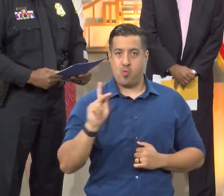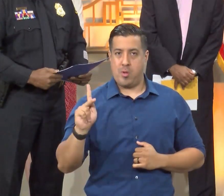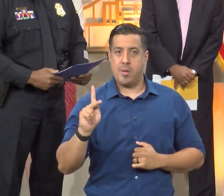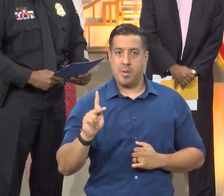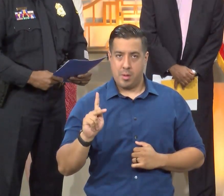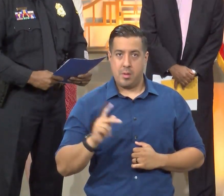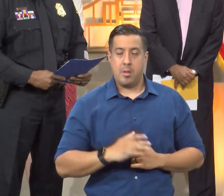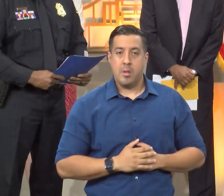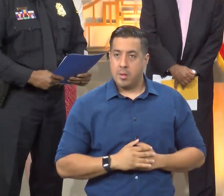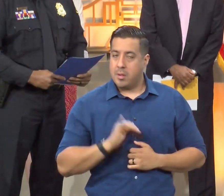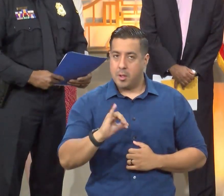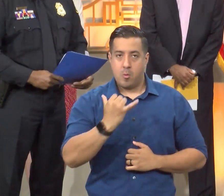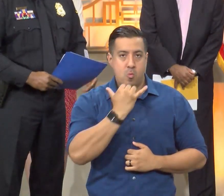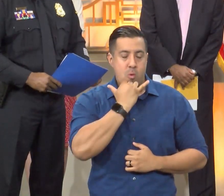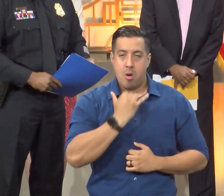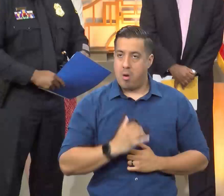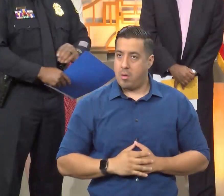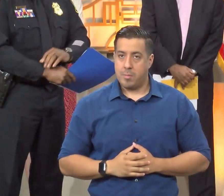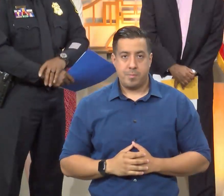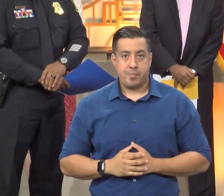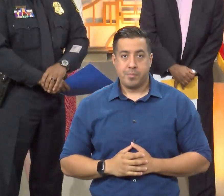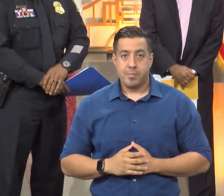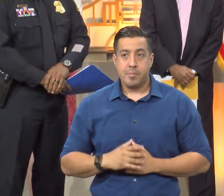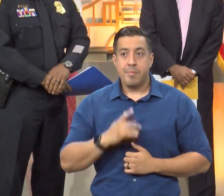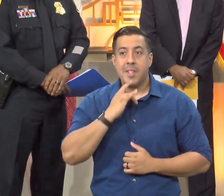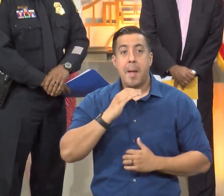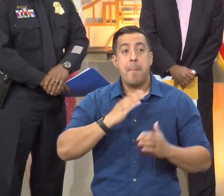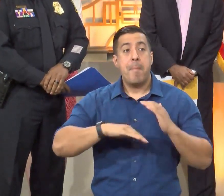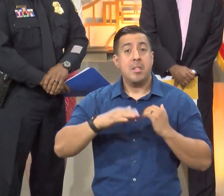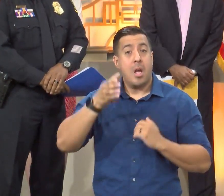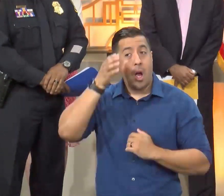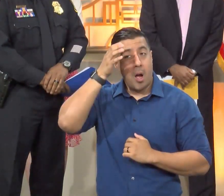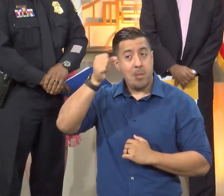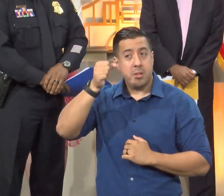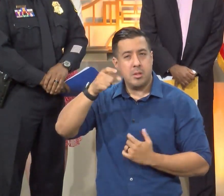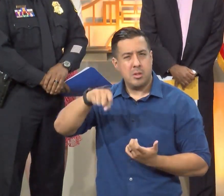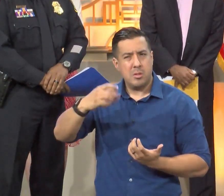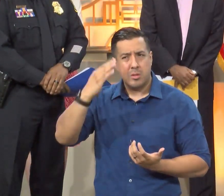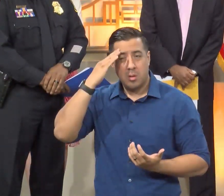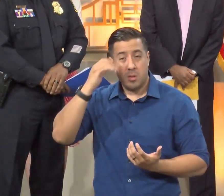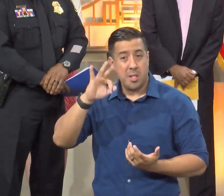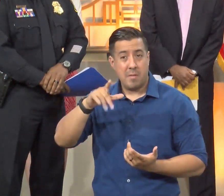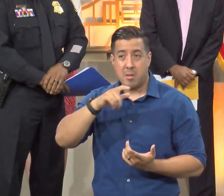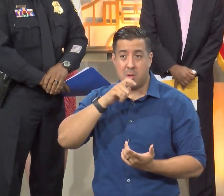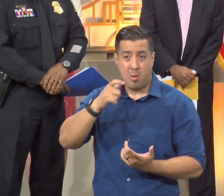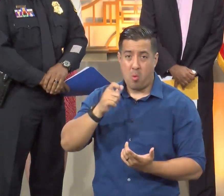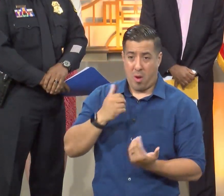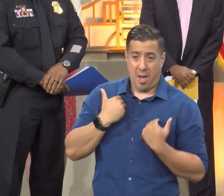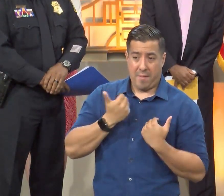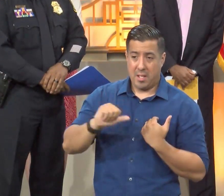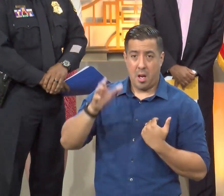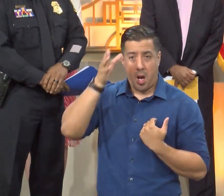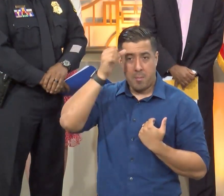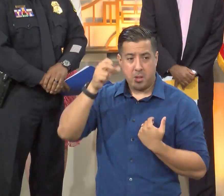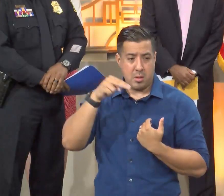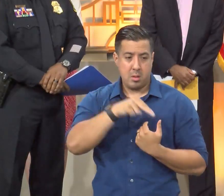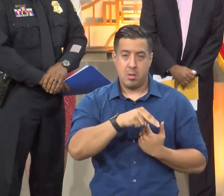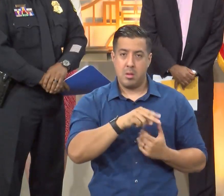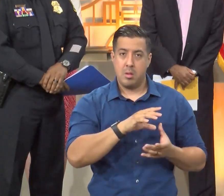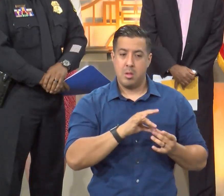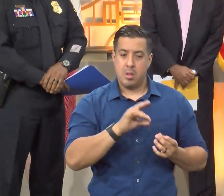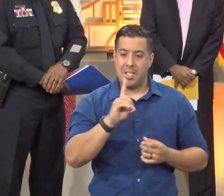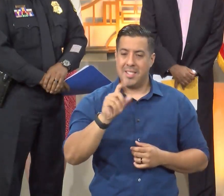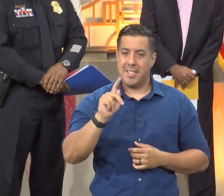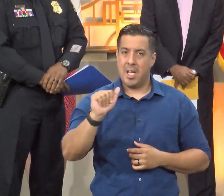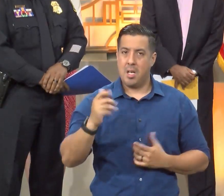It is wrong. And basic common sense would tell you that, and if it doesn't, then let's rely on the data. How do we